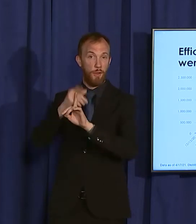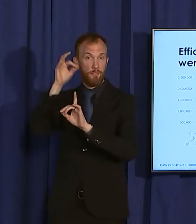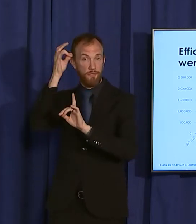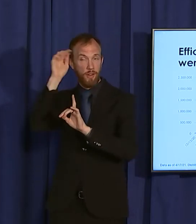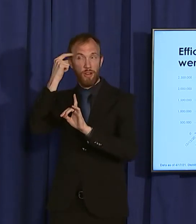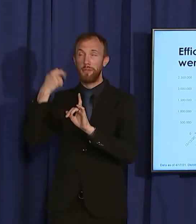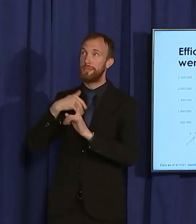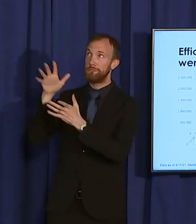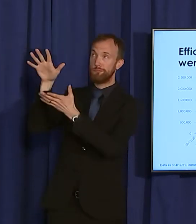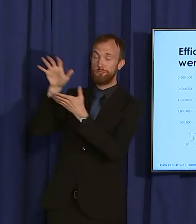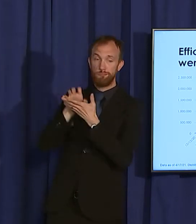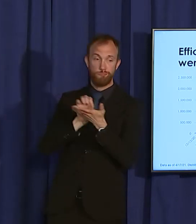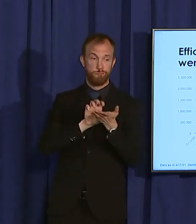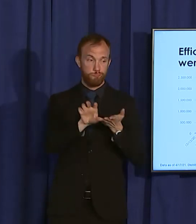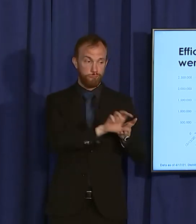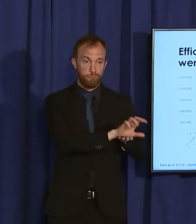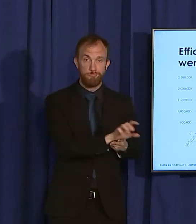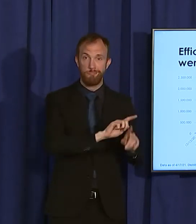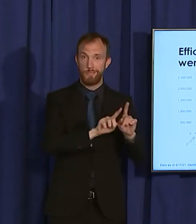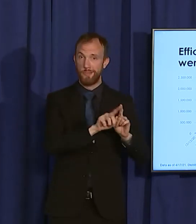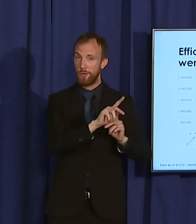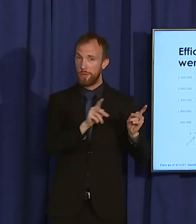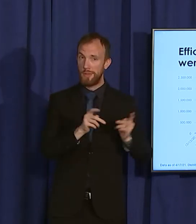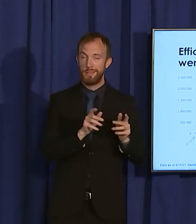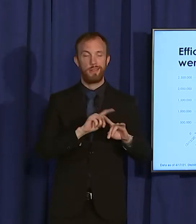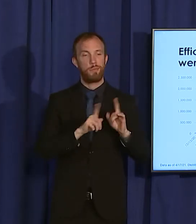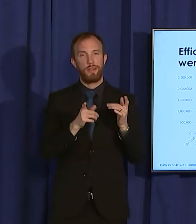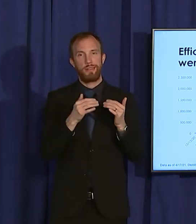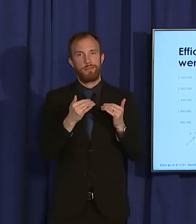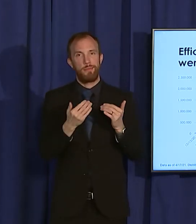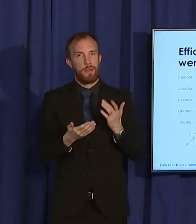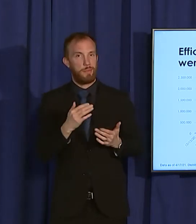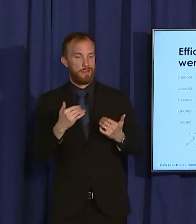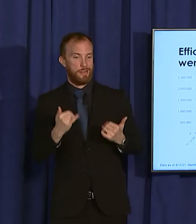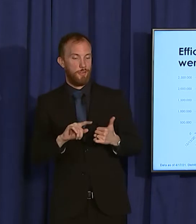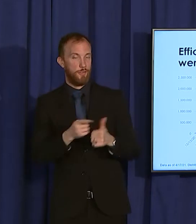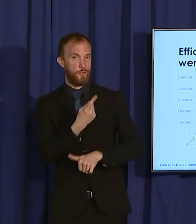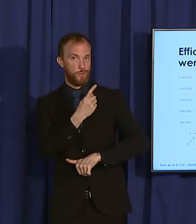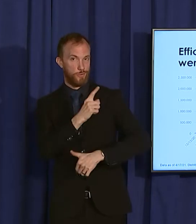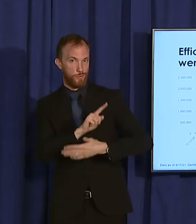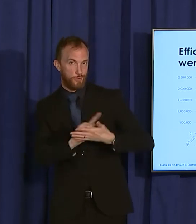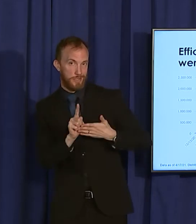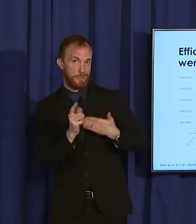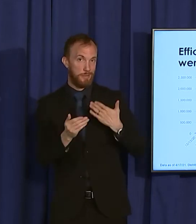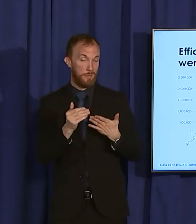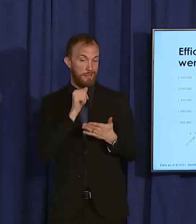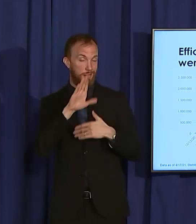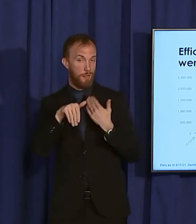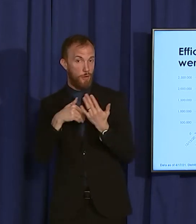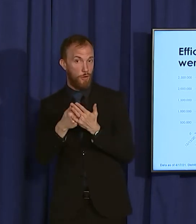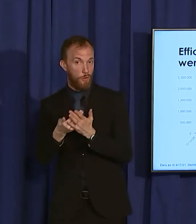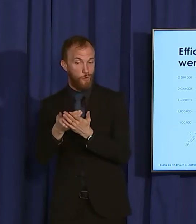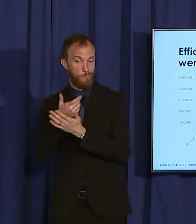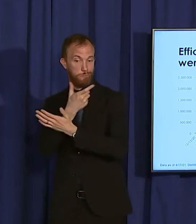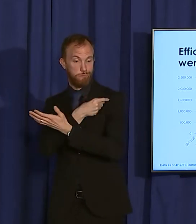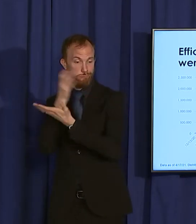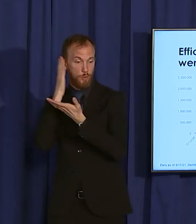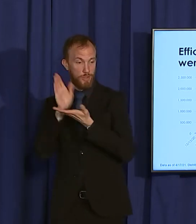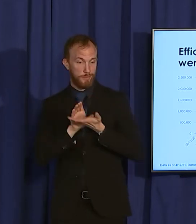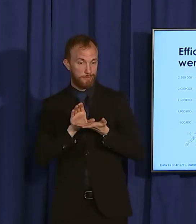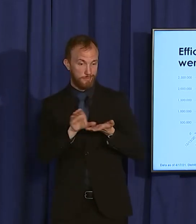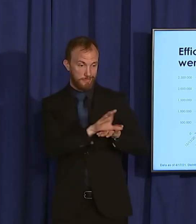government. That this could be the first week where all of our vaccine does not get allocated. But to this point, 98% of it has